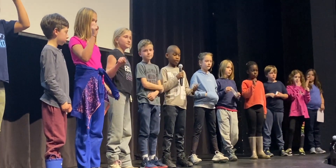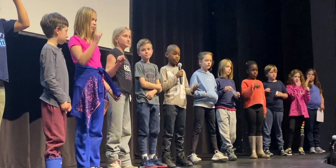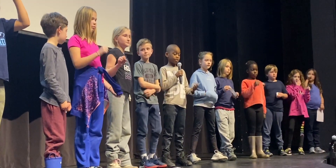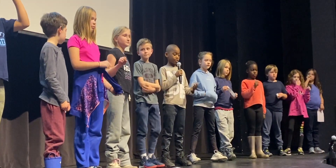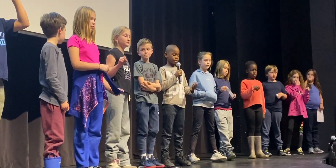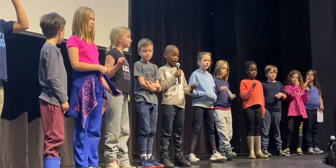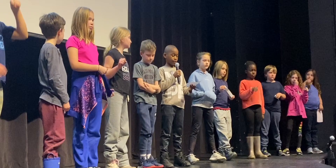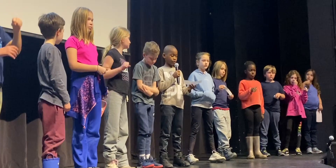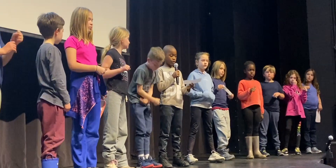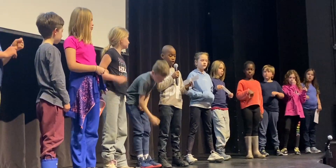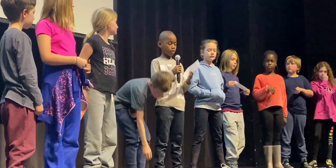Here's the sign for no.